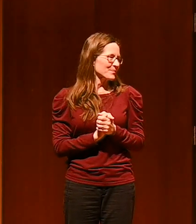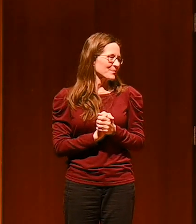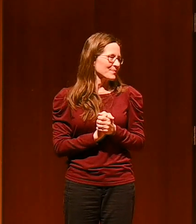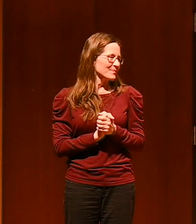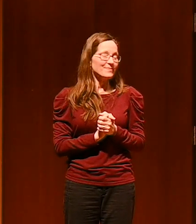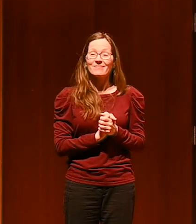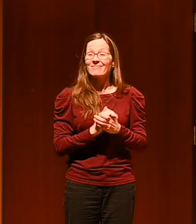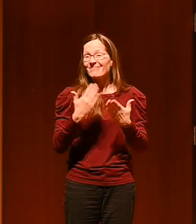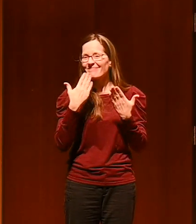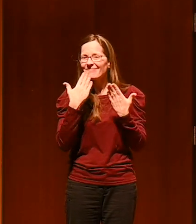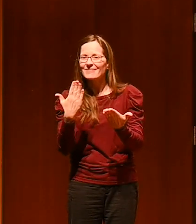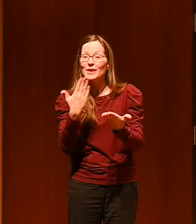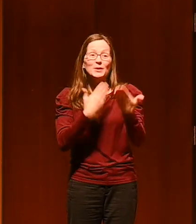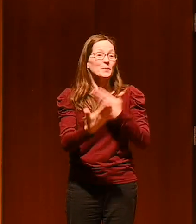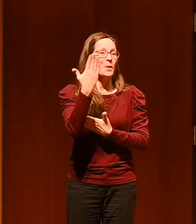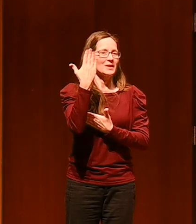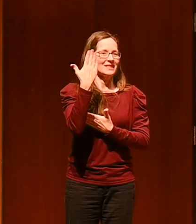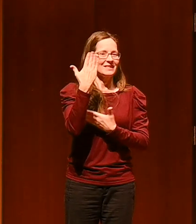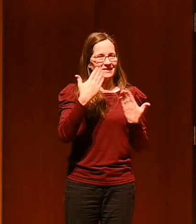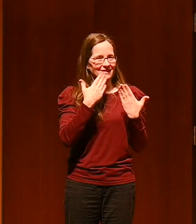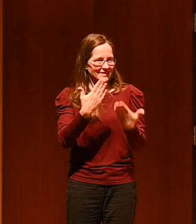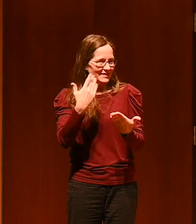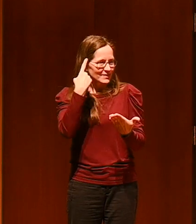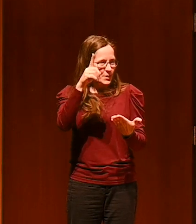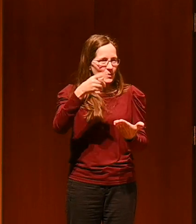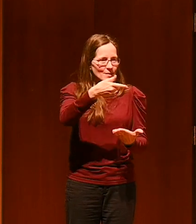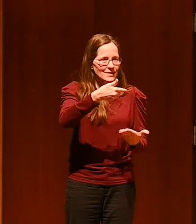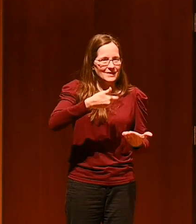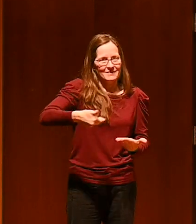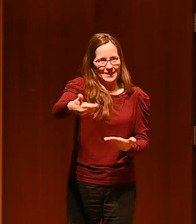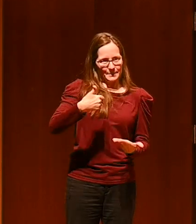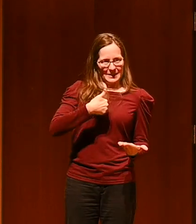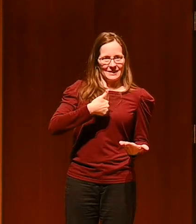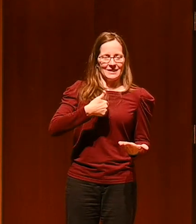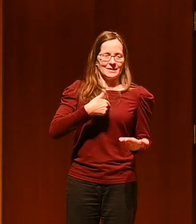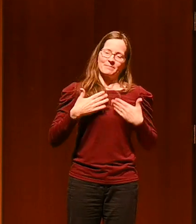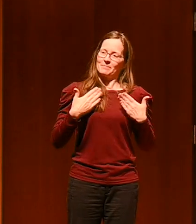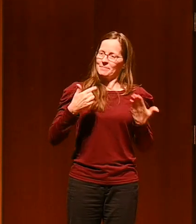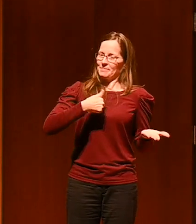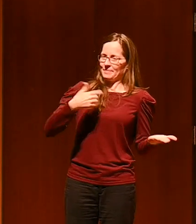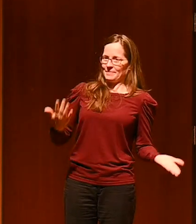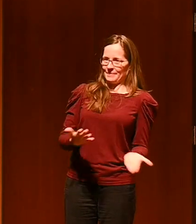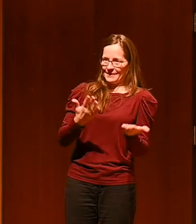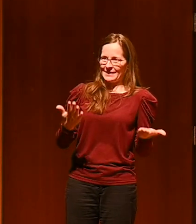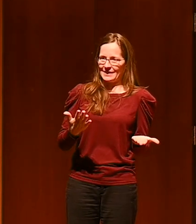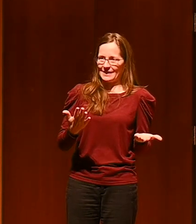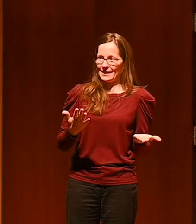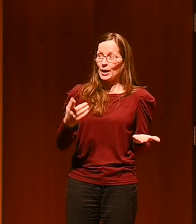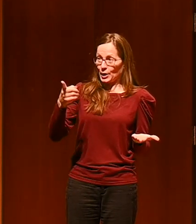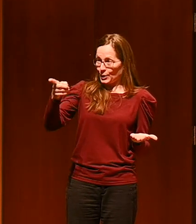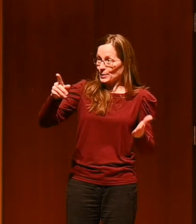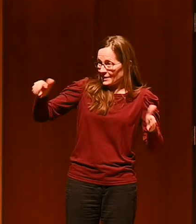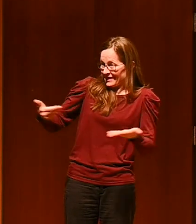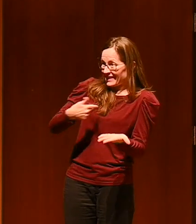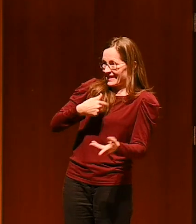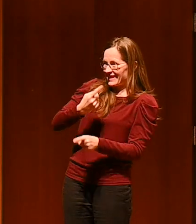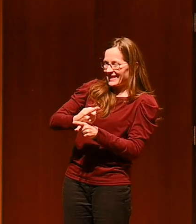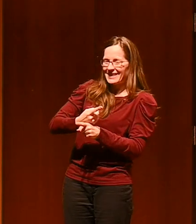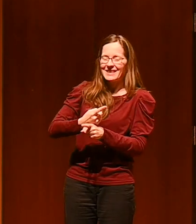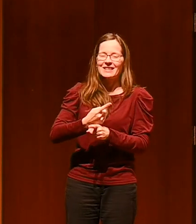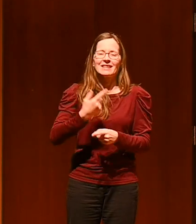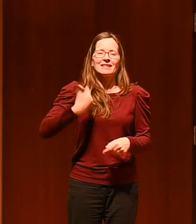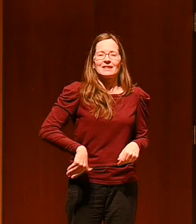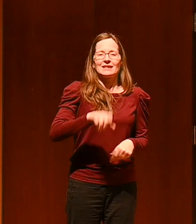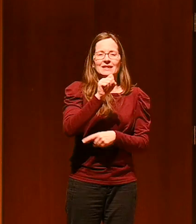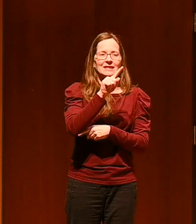Thank you and good morning. Good morning. Thanks for having me. It's great to be here. The introduction was correct. My name is Stephen Scarrett Davis, and I serve